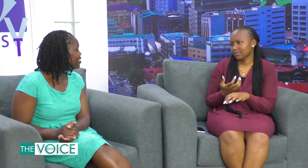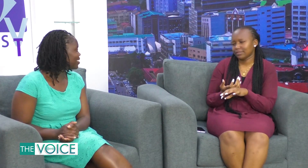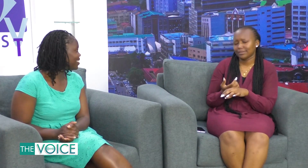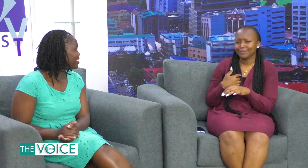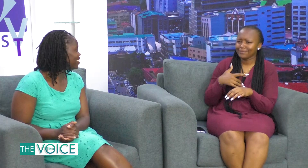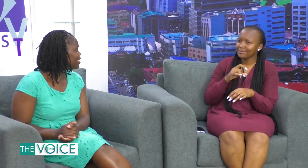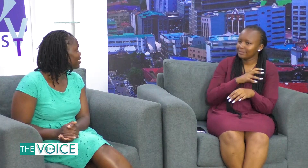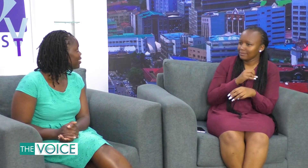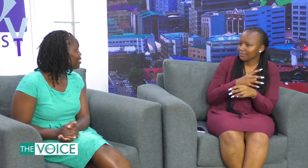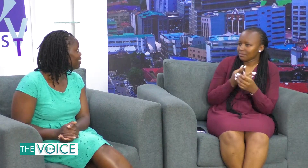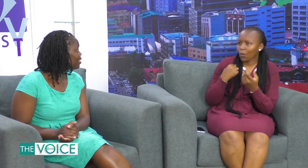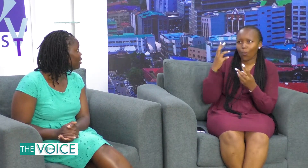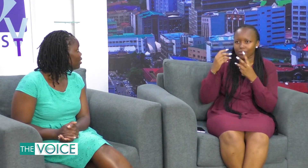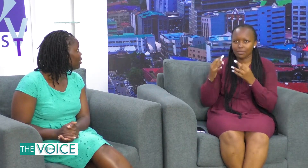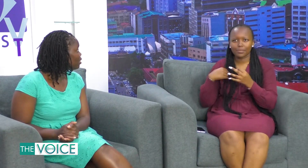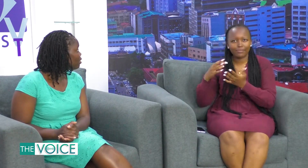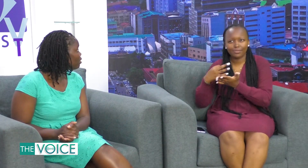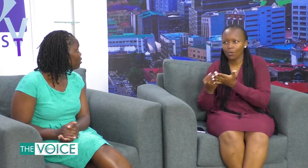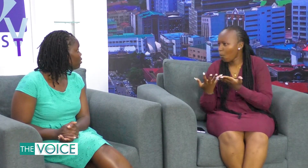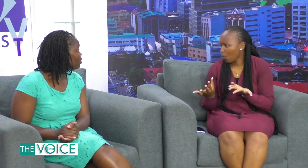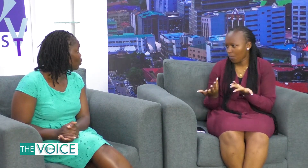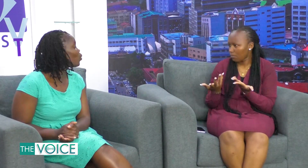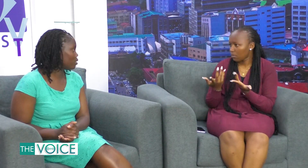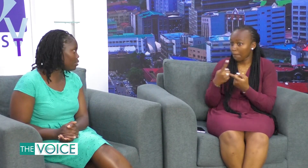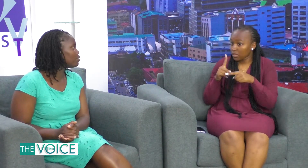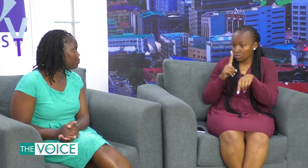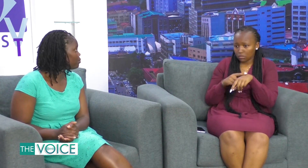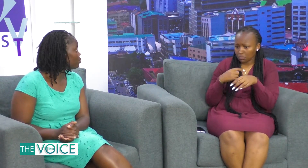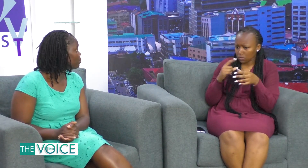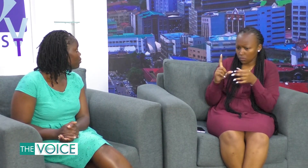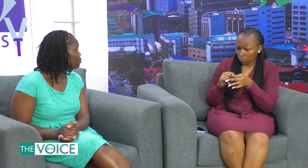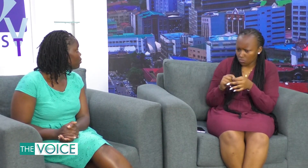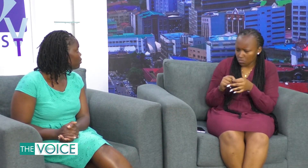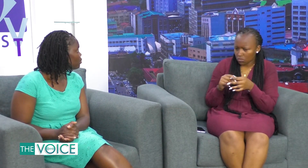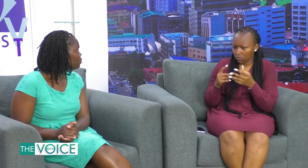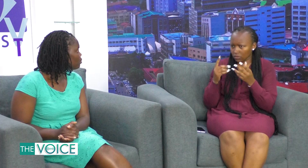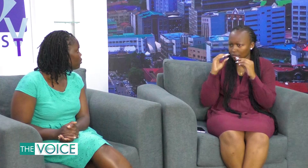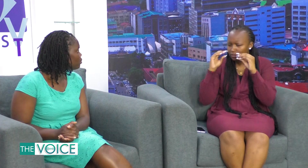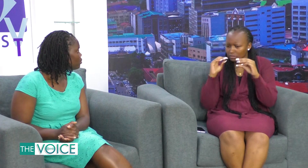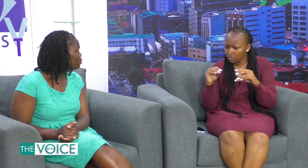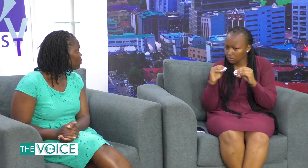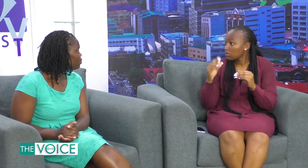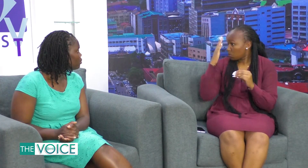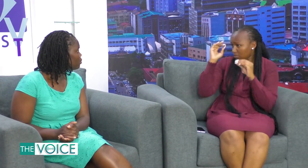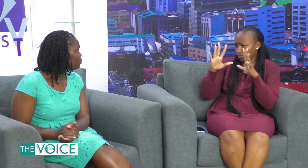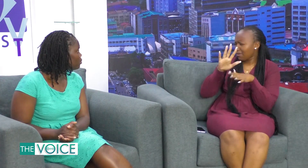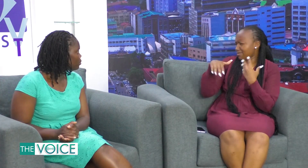deeper and you understand more. So I just want to tell people they shouldn't get scared about learning